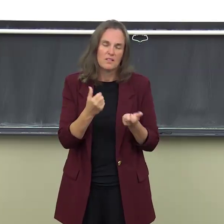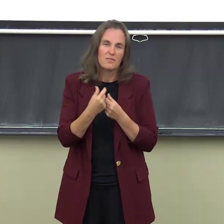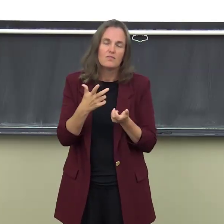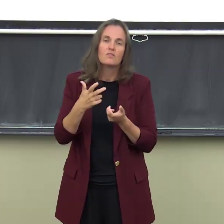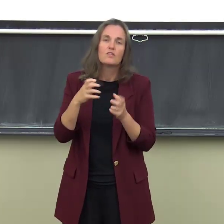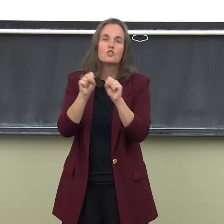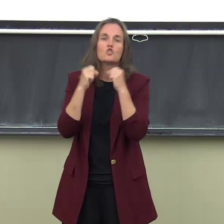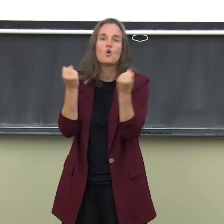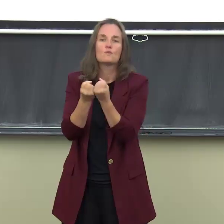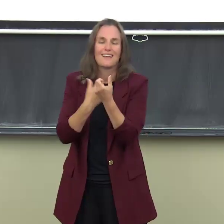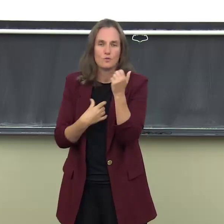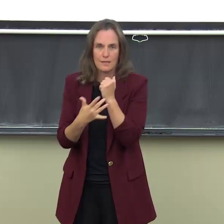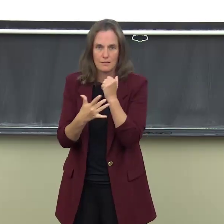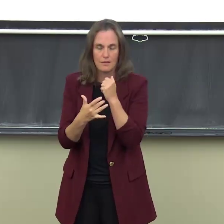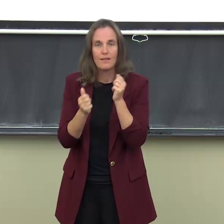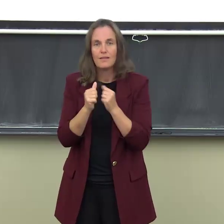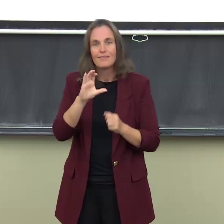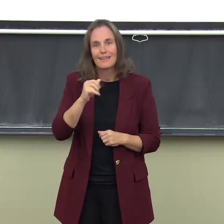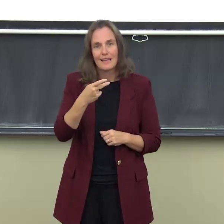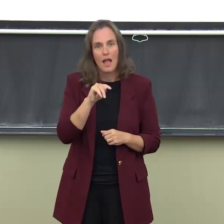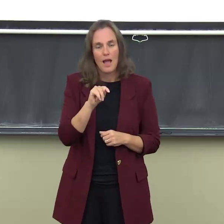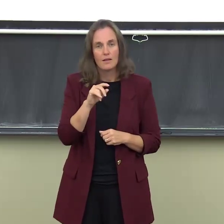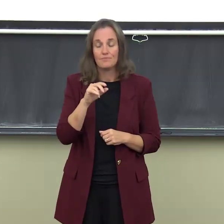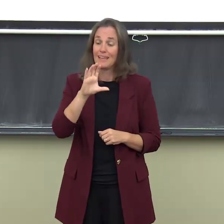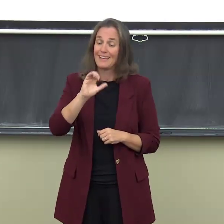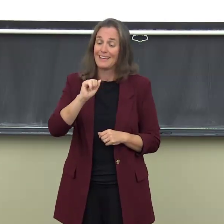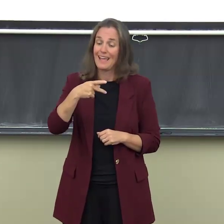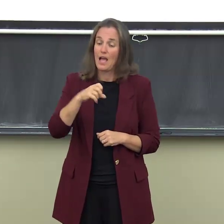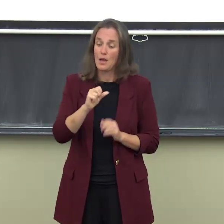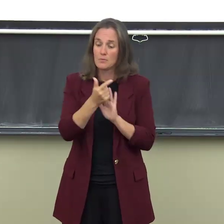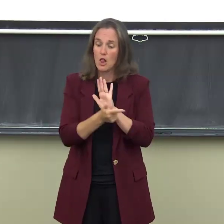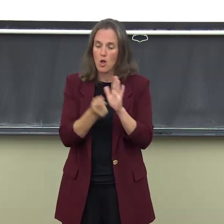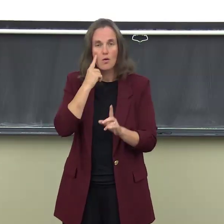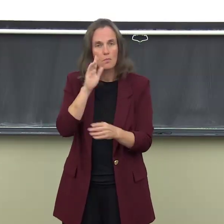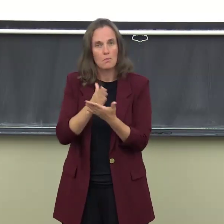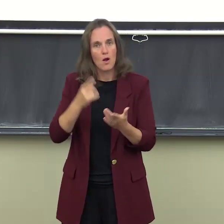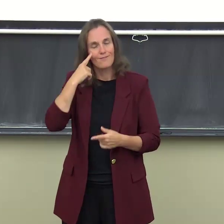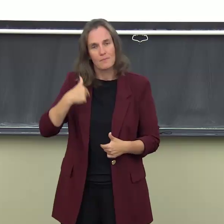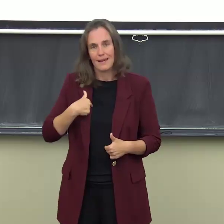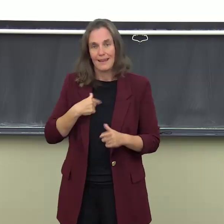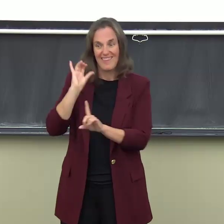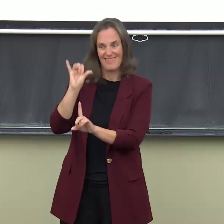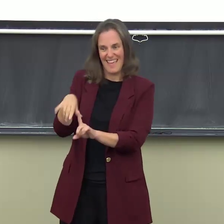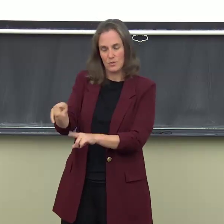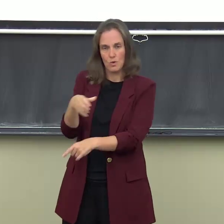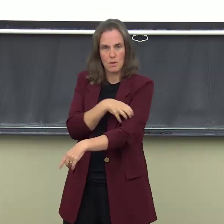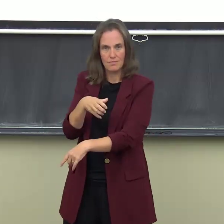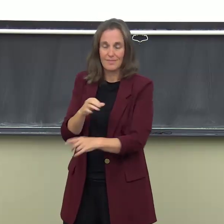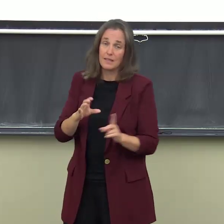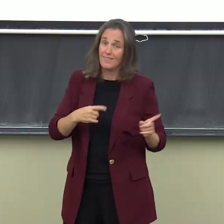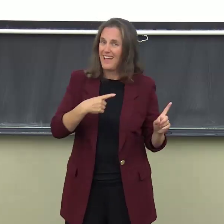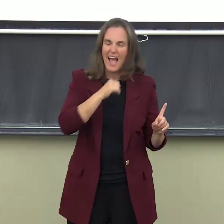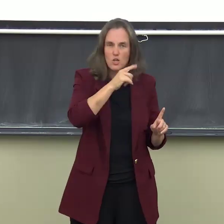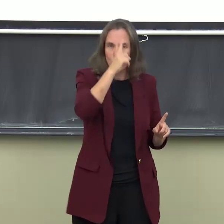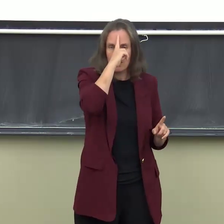why the socio is the caps lock part for me, is that that's where the power is. I don't think we have power in the technical side of